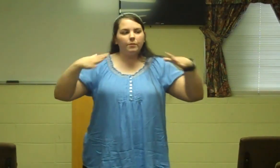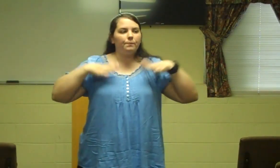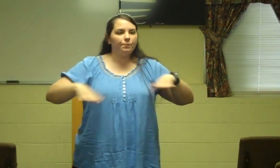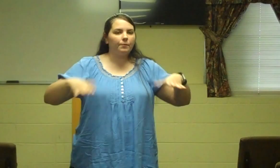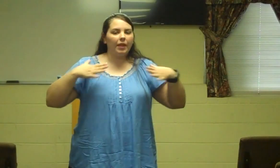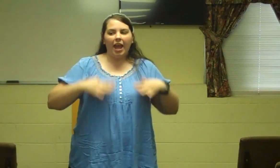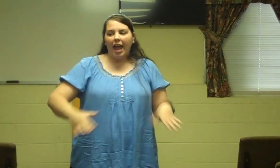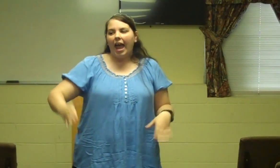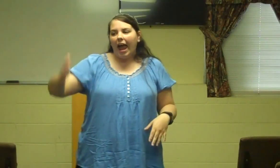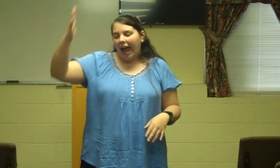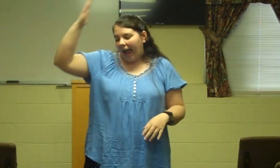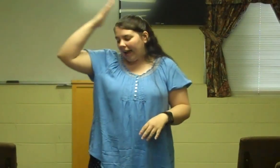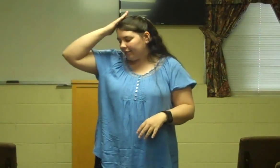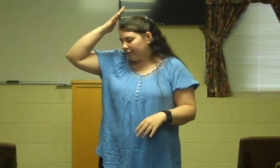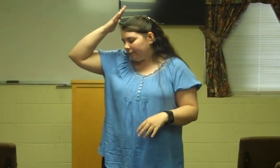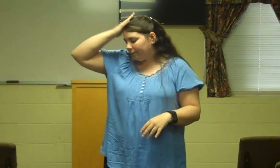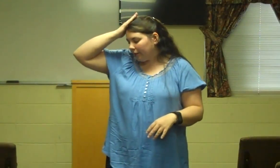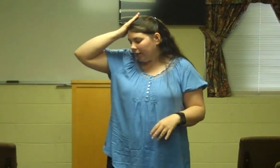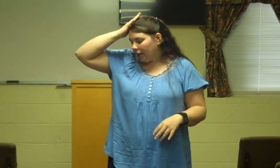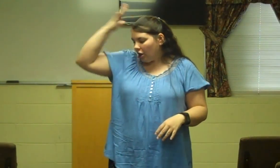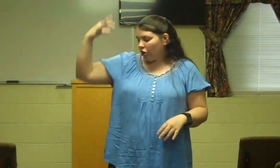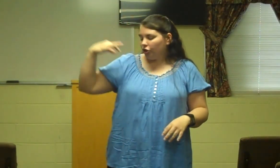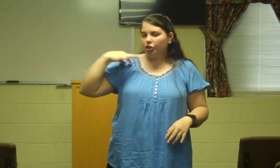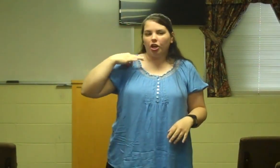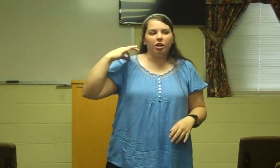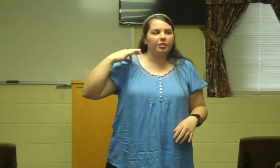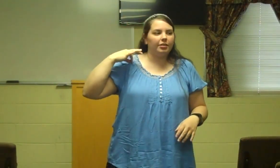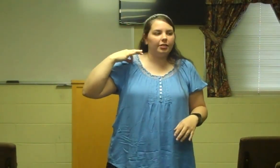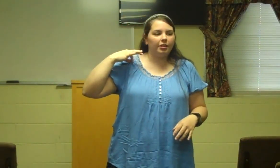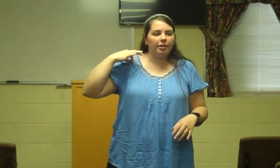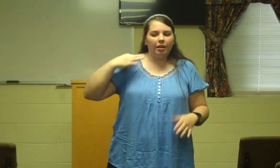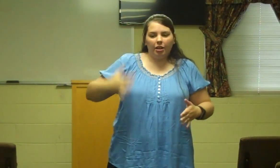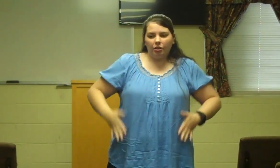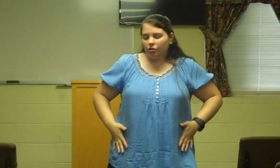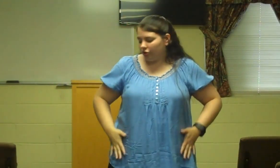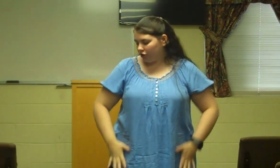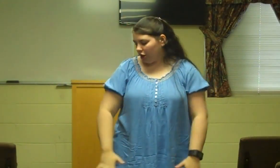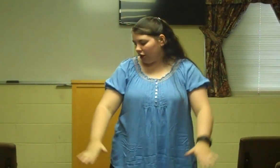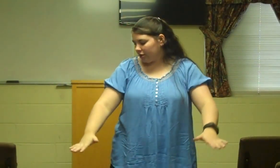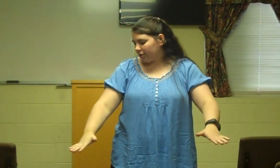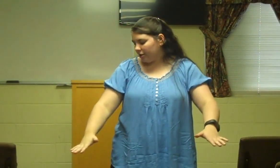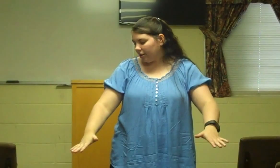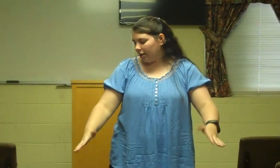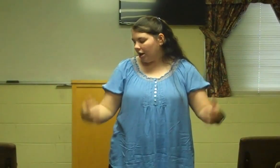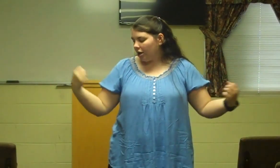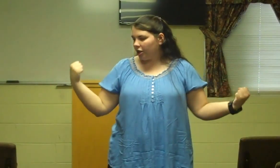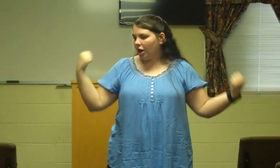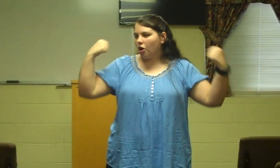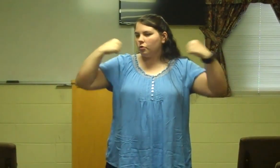clothes, hat, shirt, skirt,